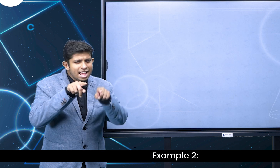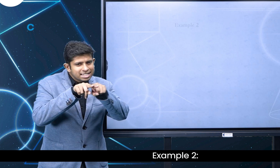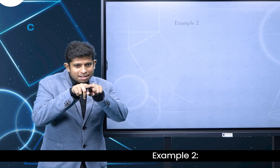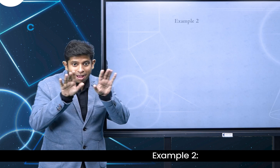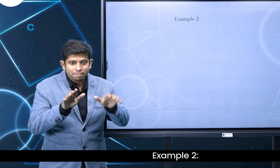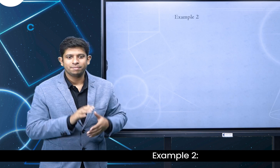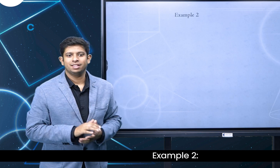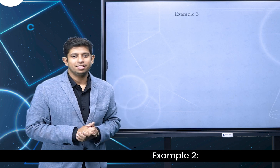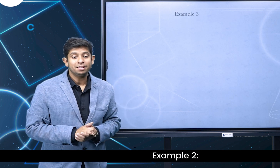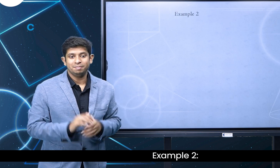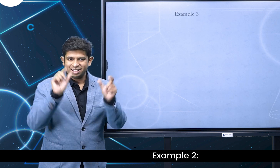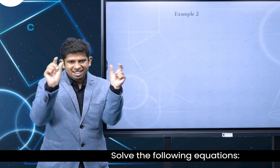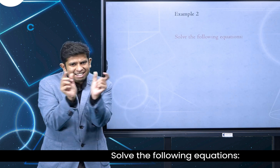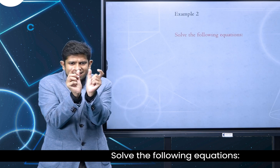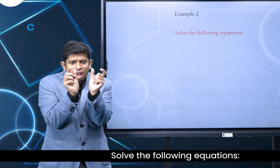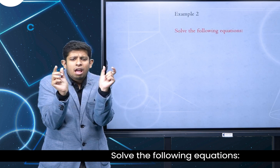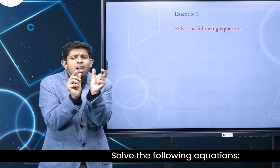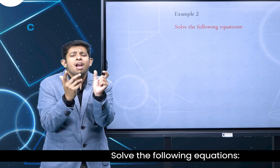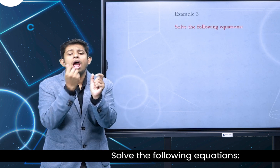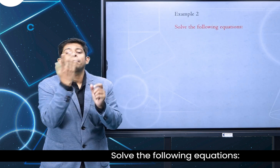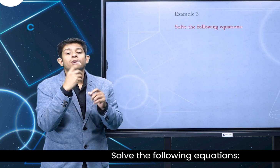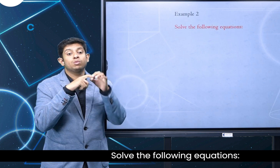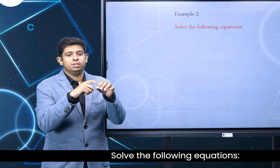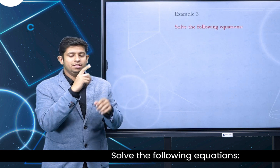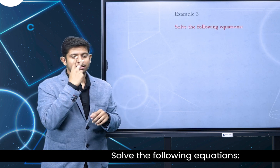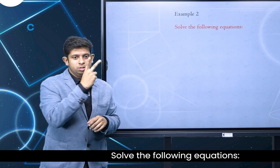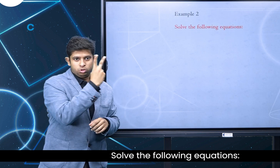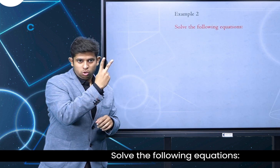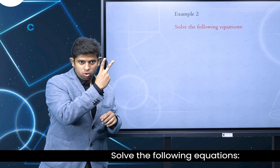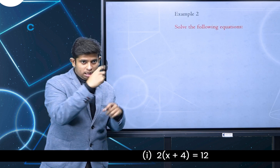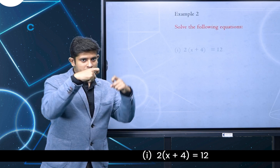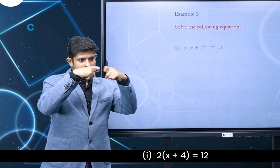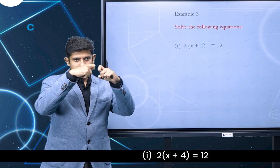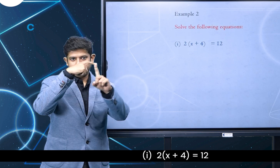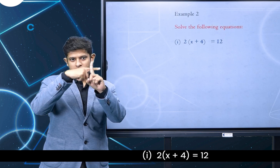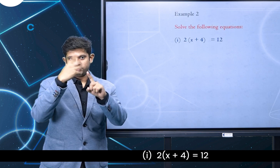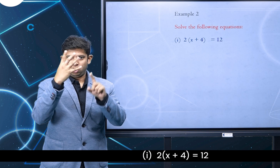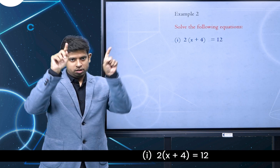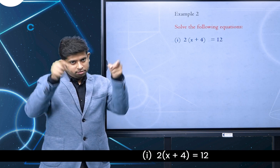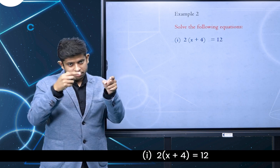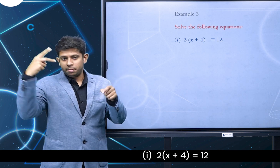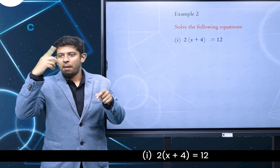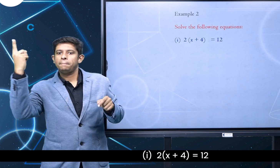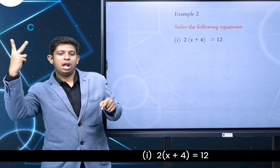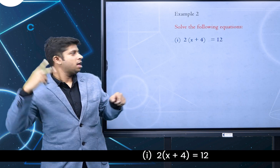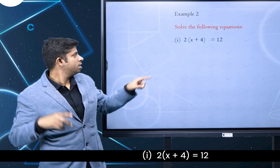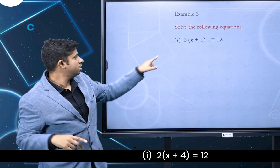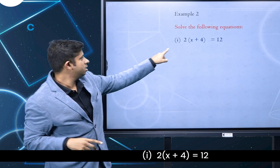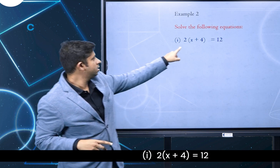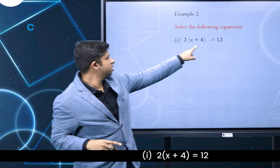Example 2. Solve the following equations. 2 of x plus 4 equals to 12.